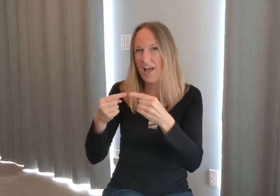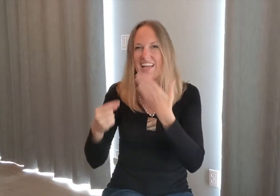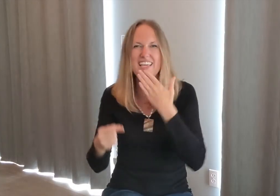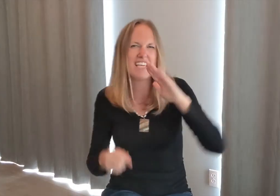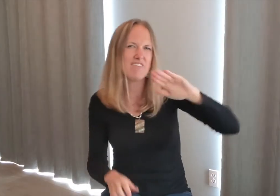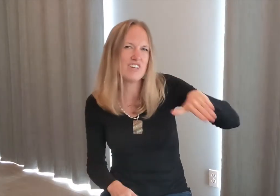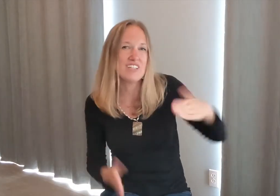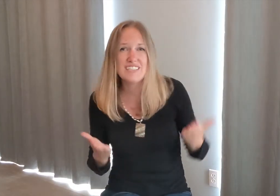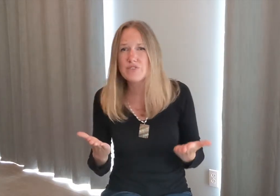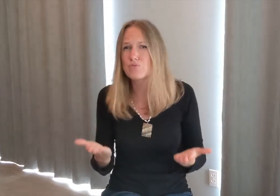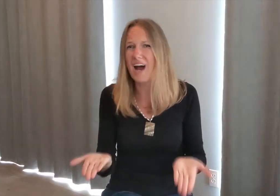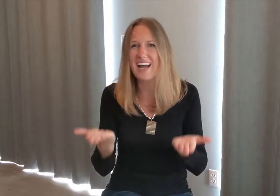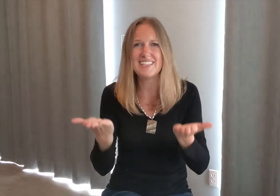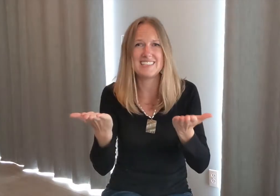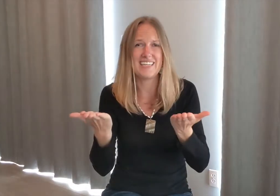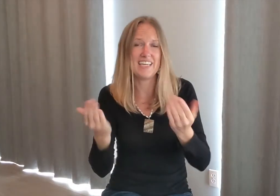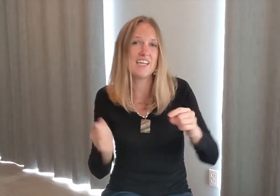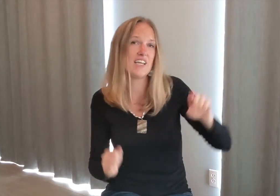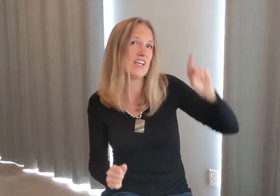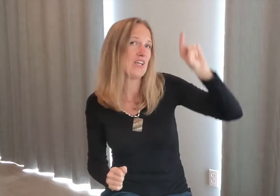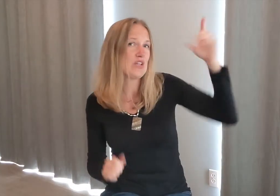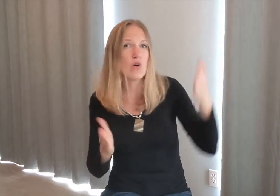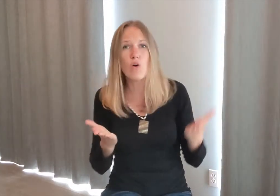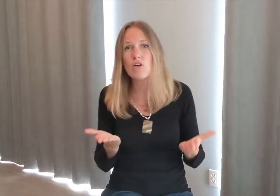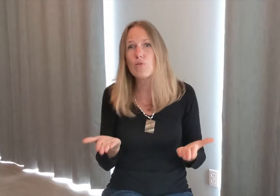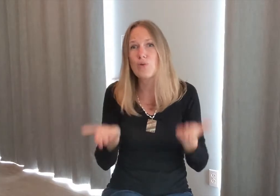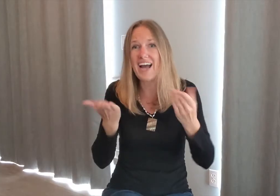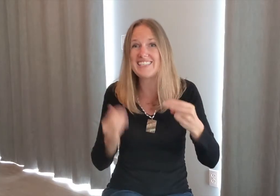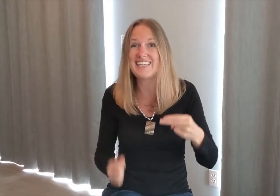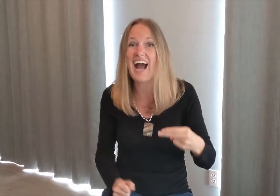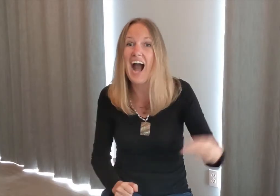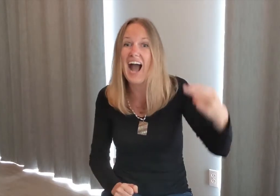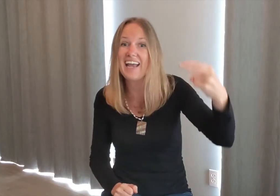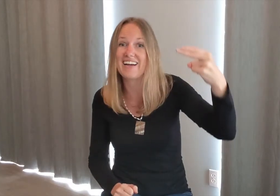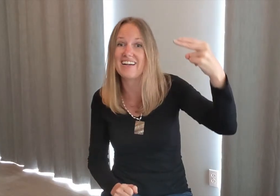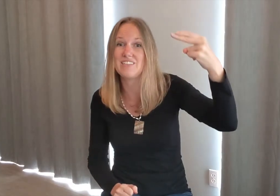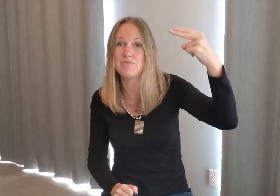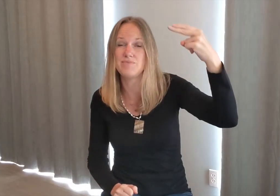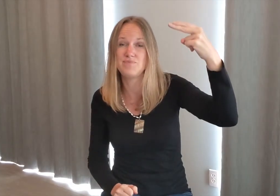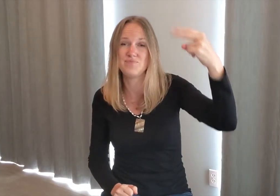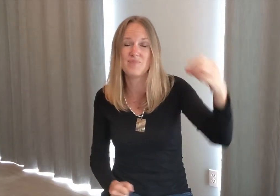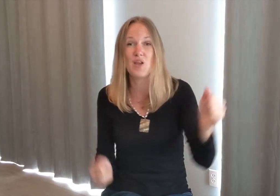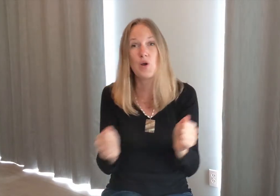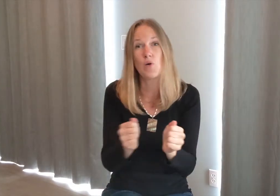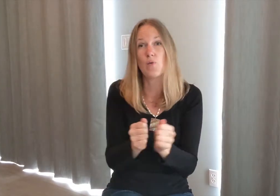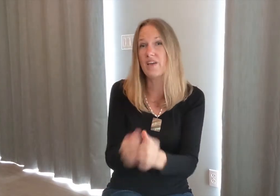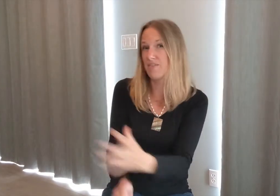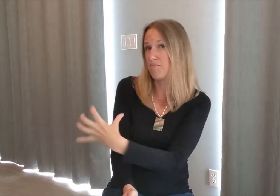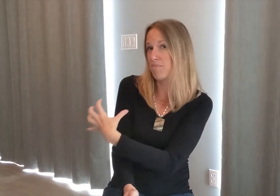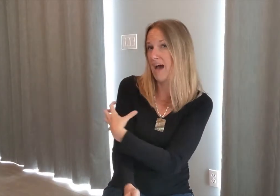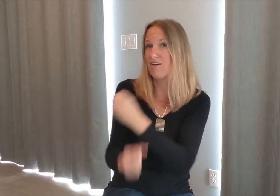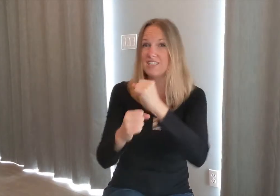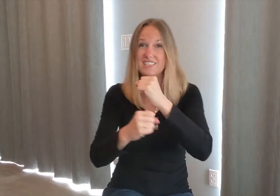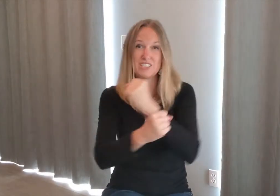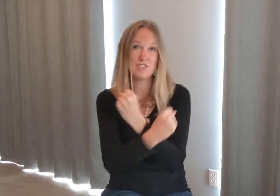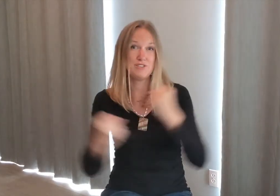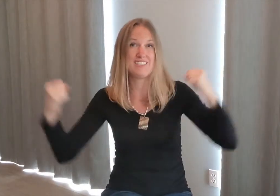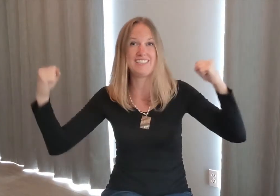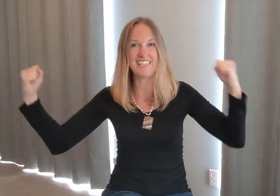When evil is rising, you're rising higher with power to